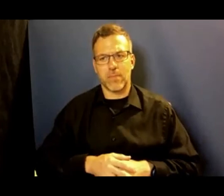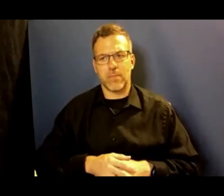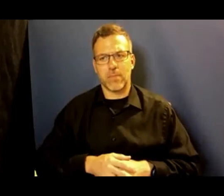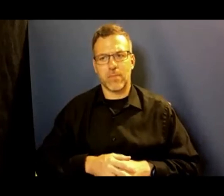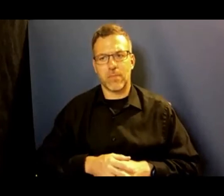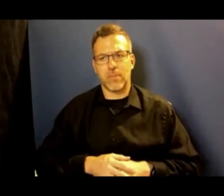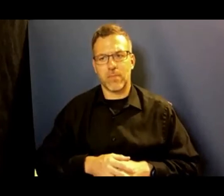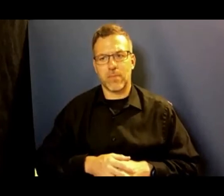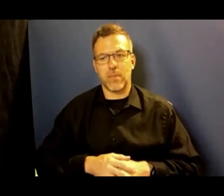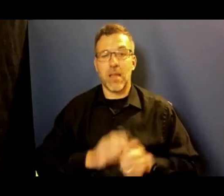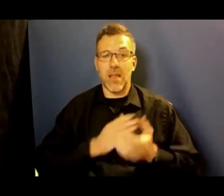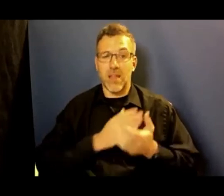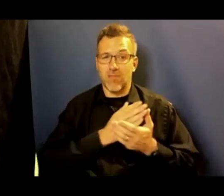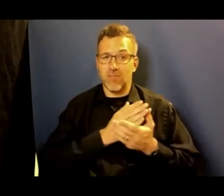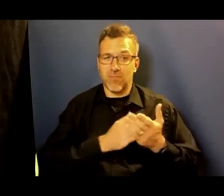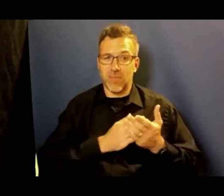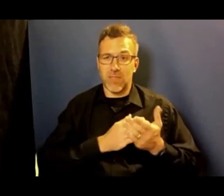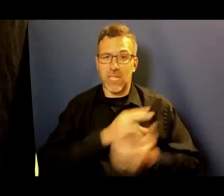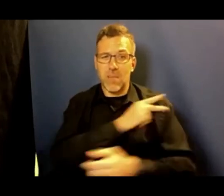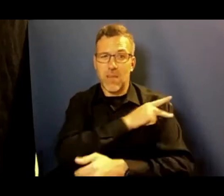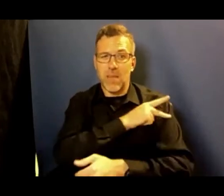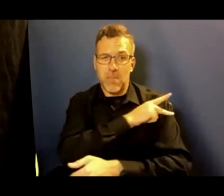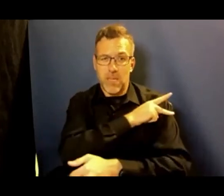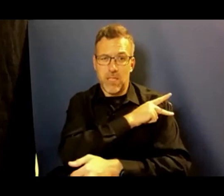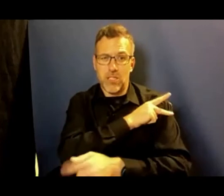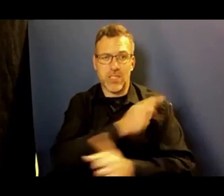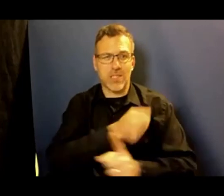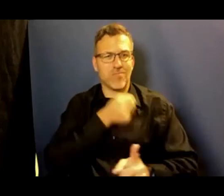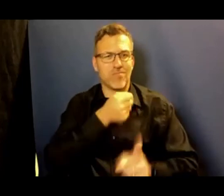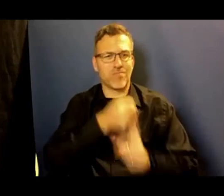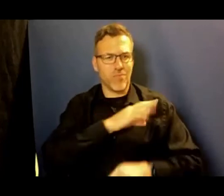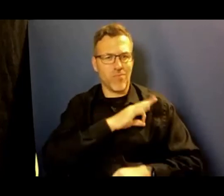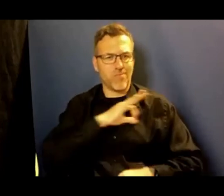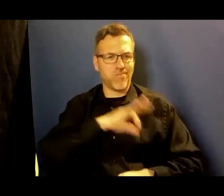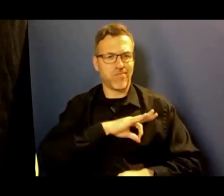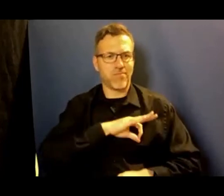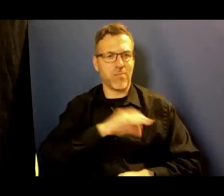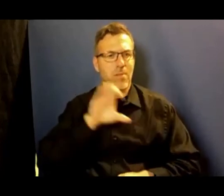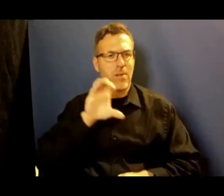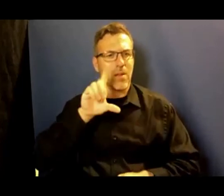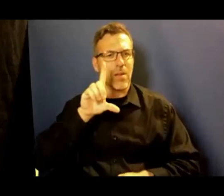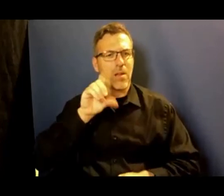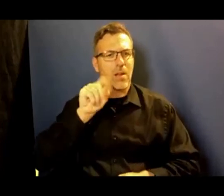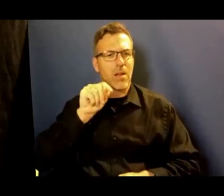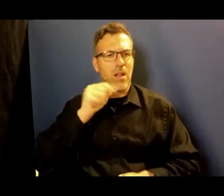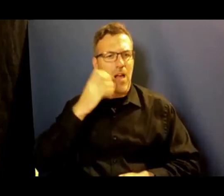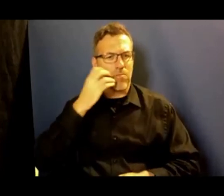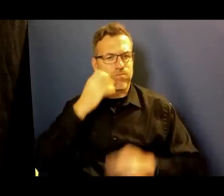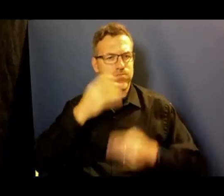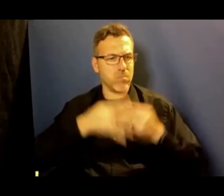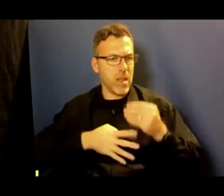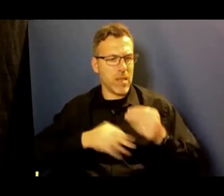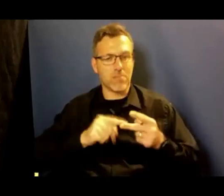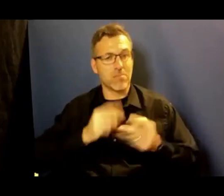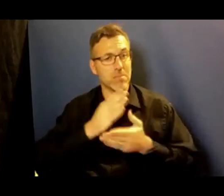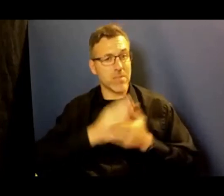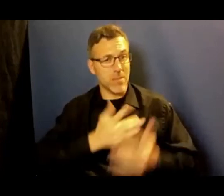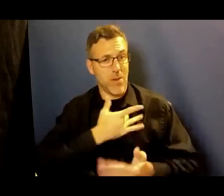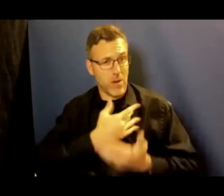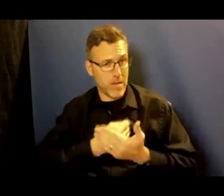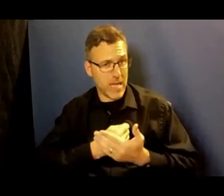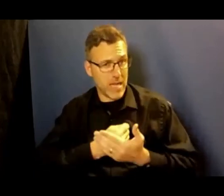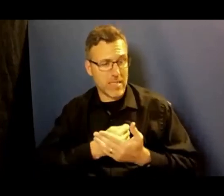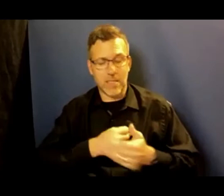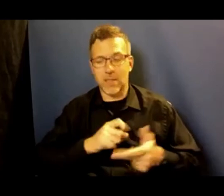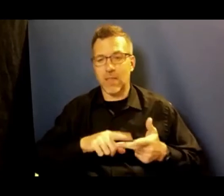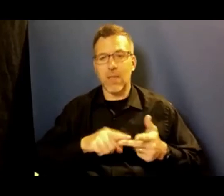Some of those patients actually develop clots in their lungs. They have pulmonary embolus. Some have heart attacks. Some have